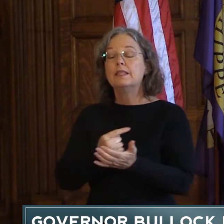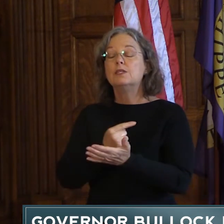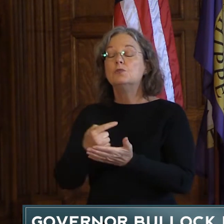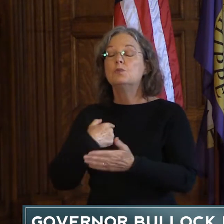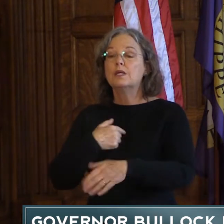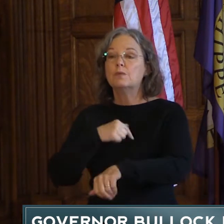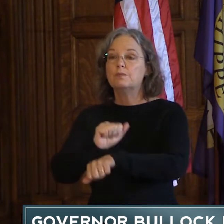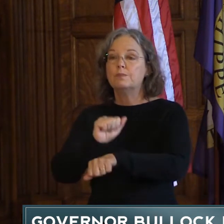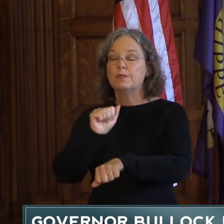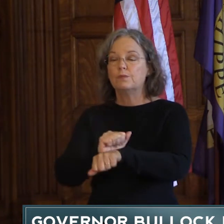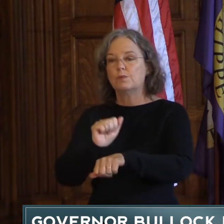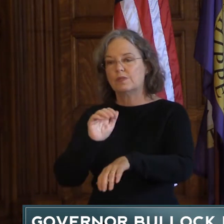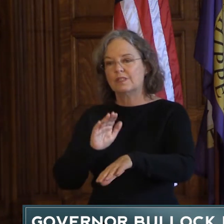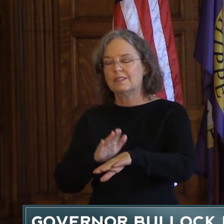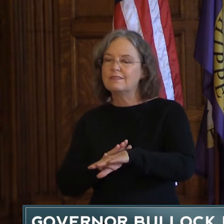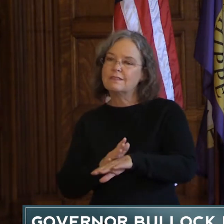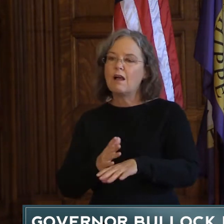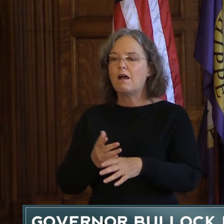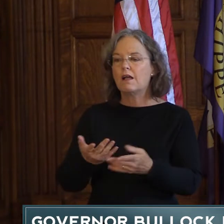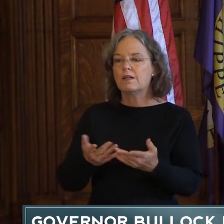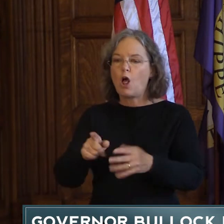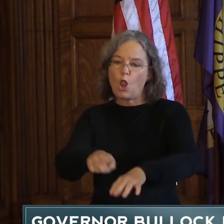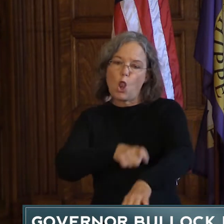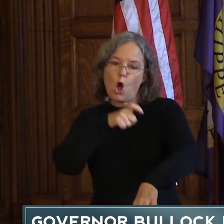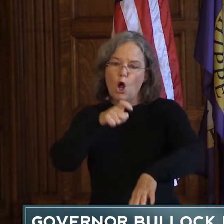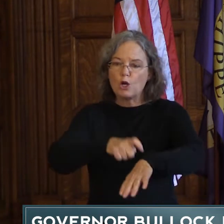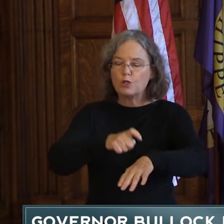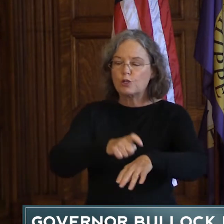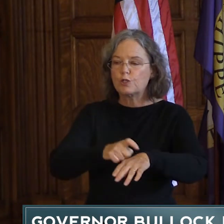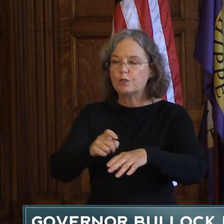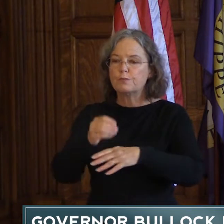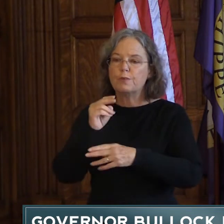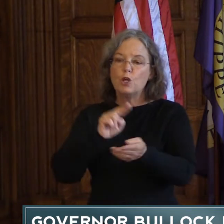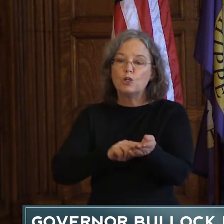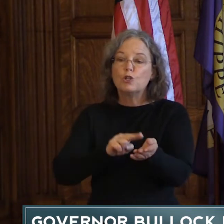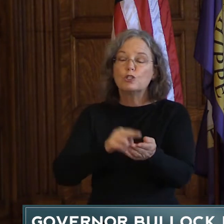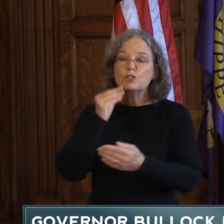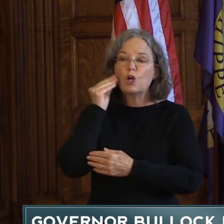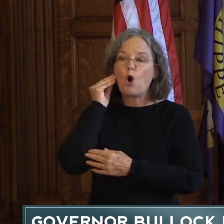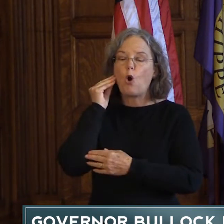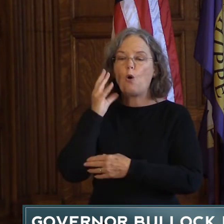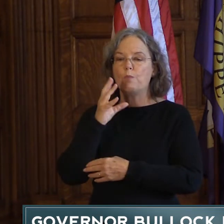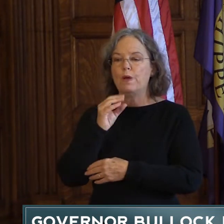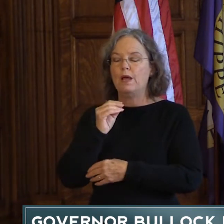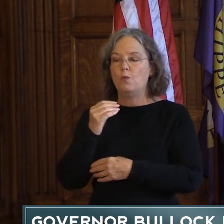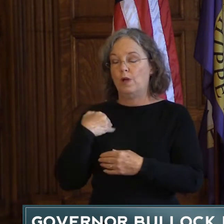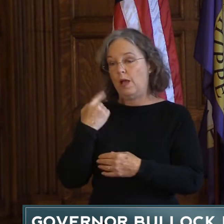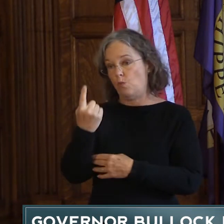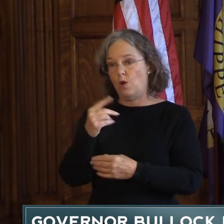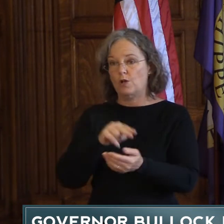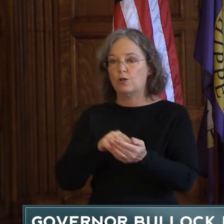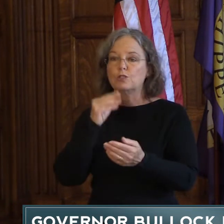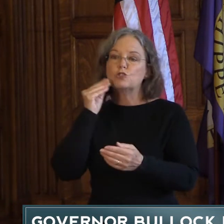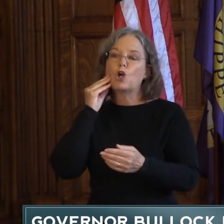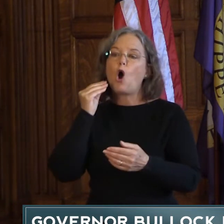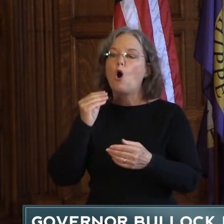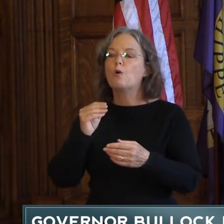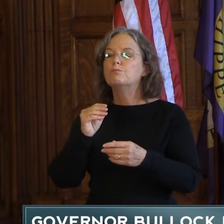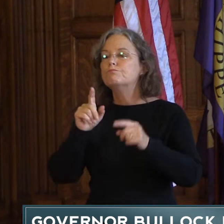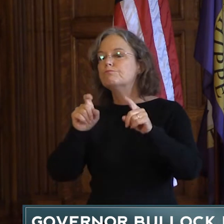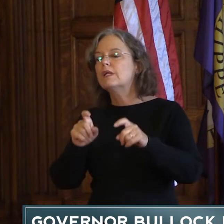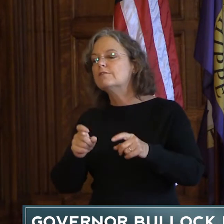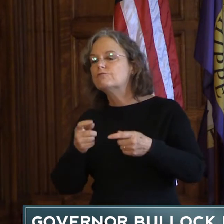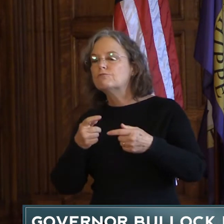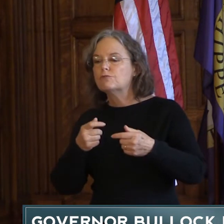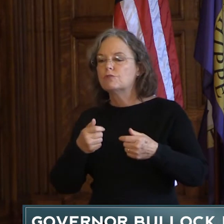on the logistics with long-term care facilities and had a nursing home participate in a dry run. The vast